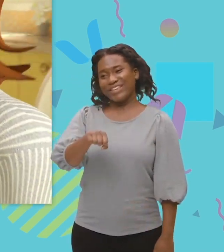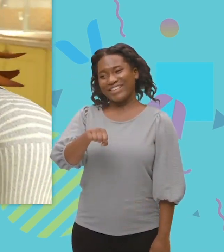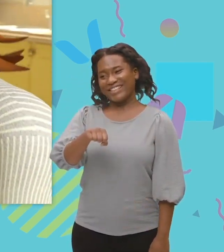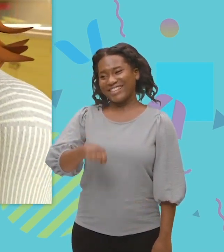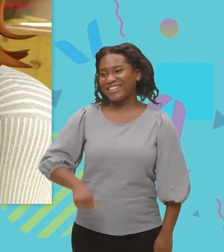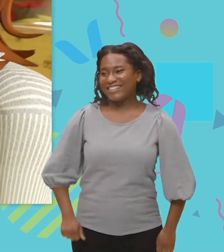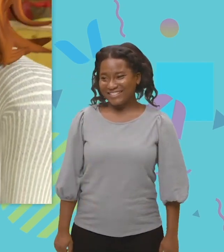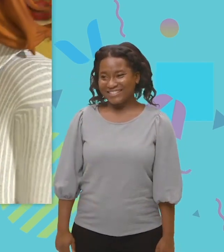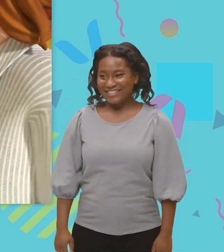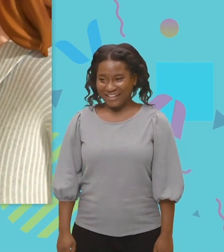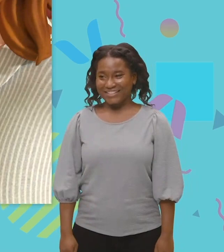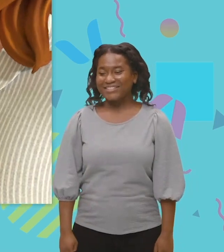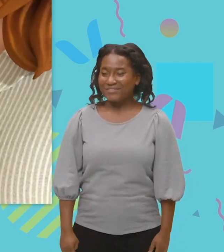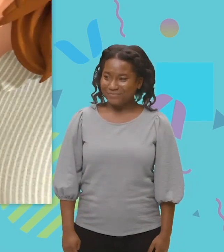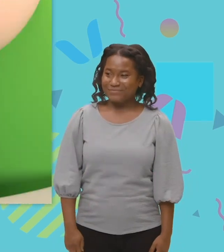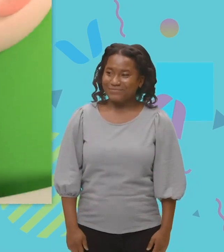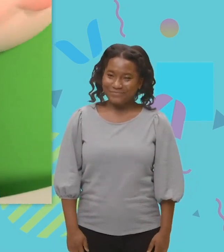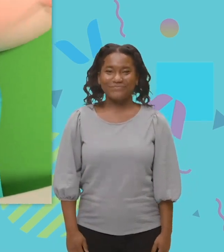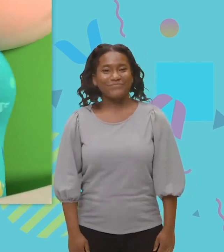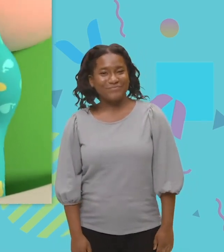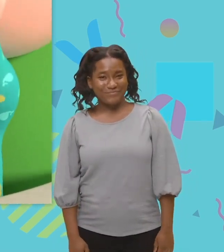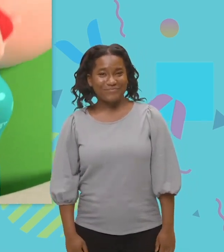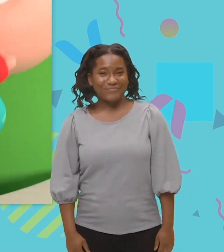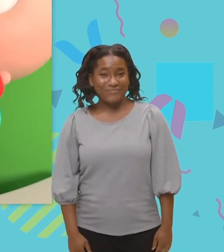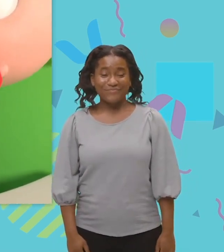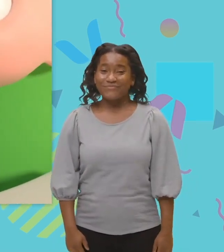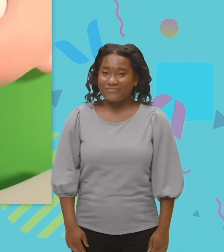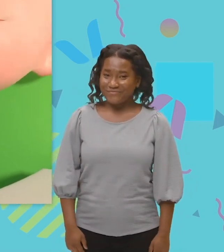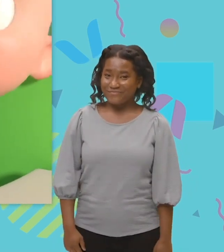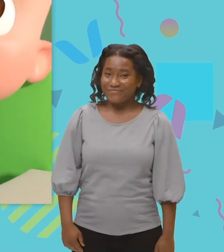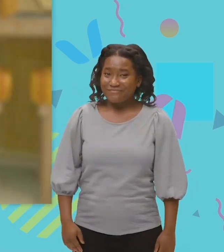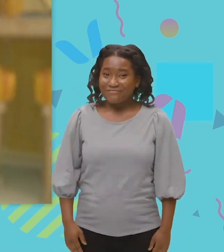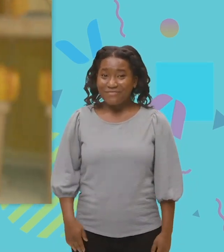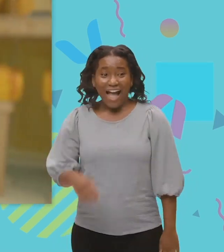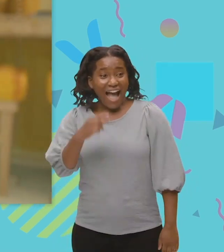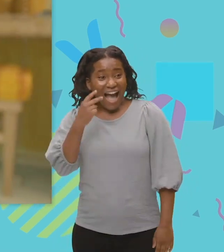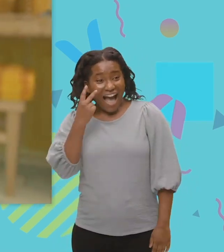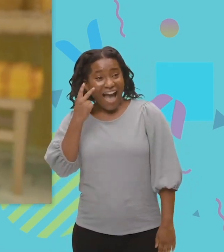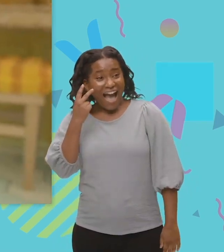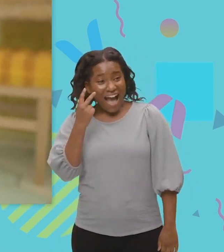Yes.